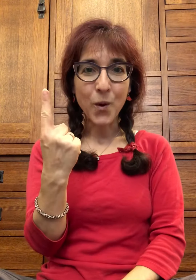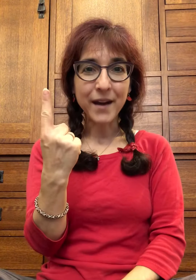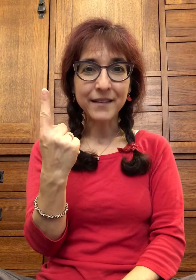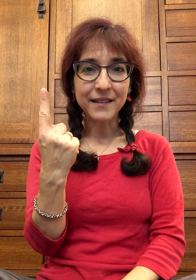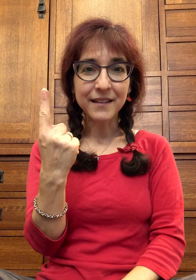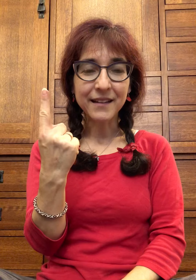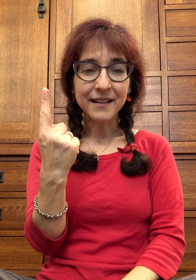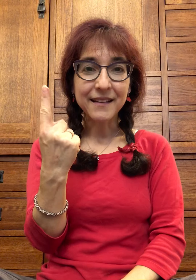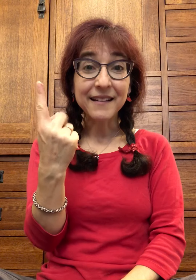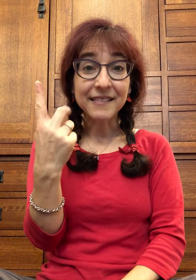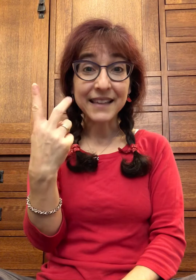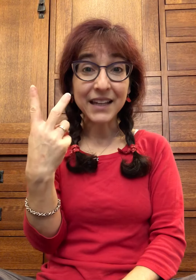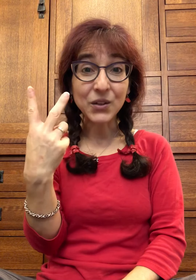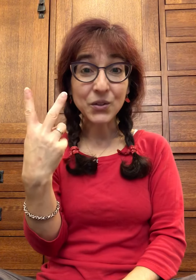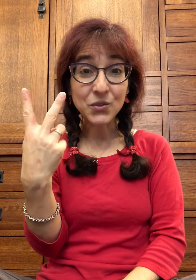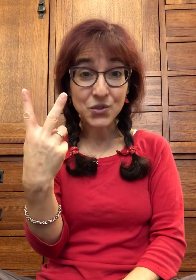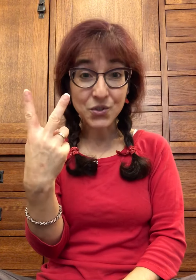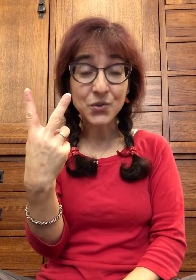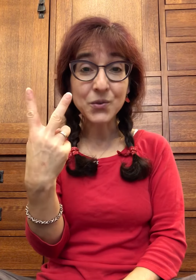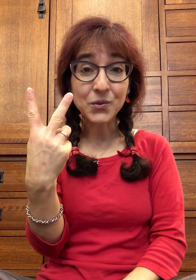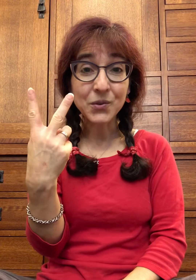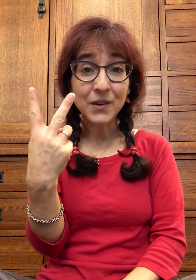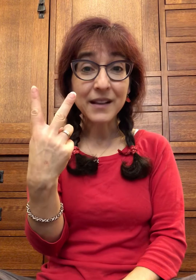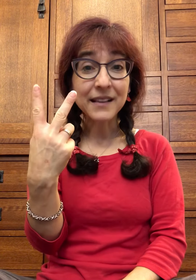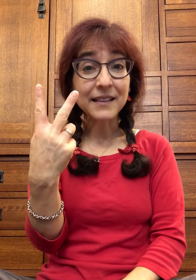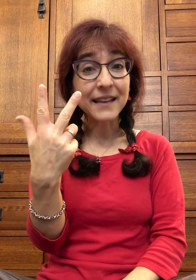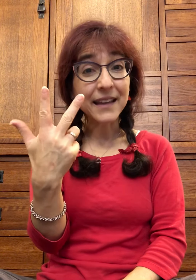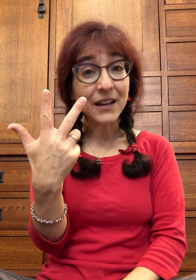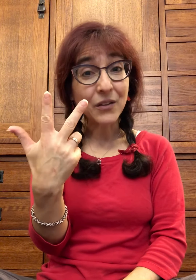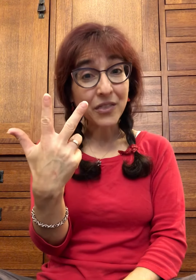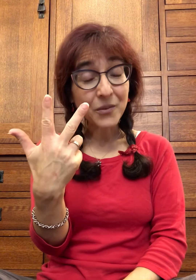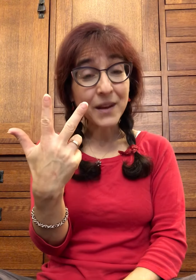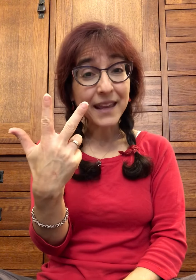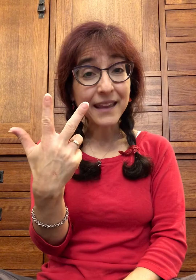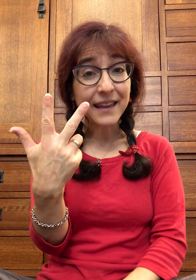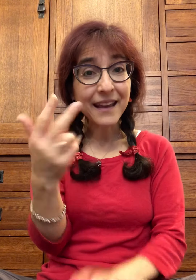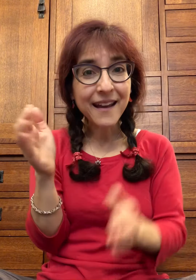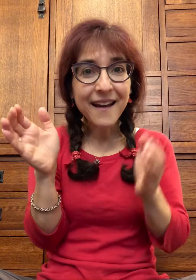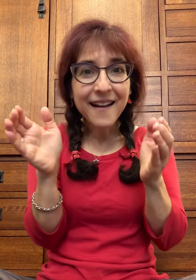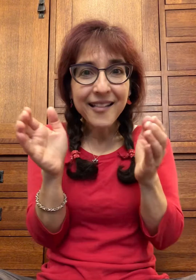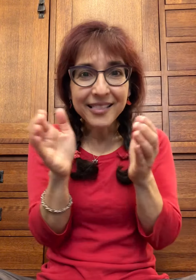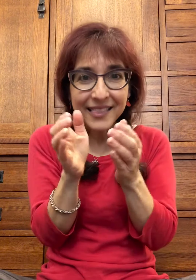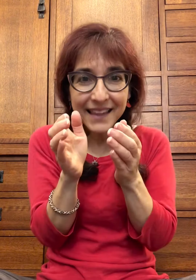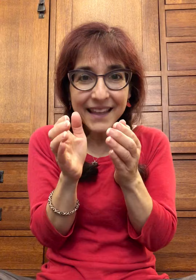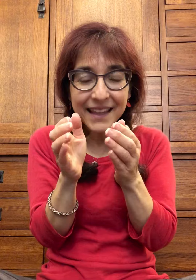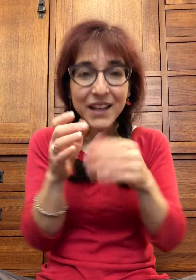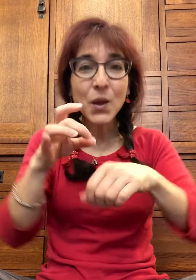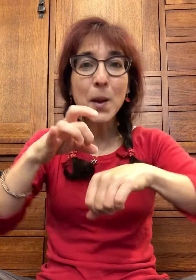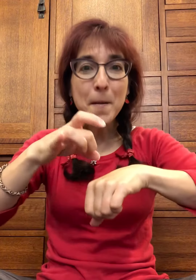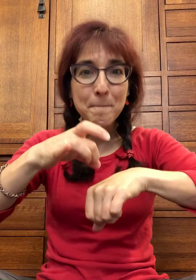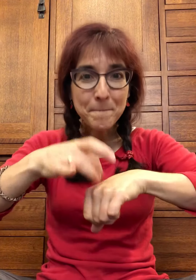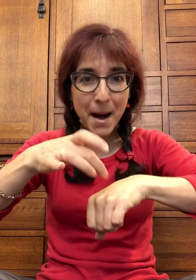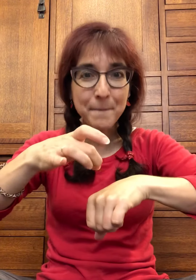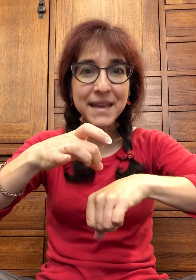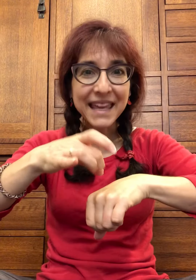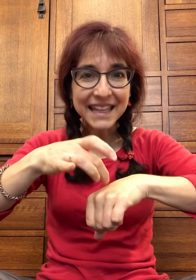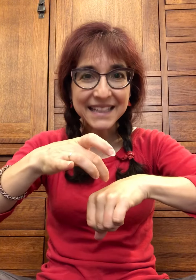One little, two little, three little